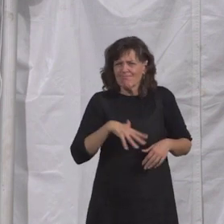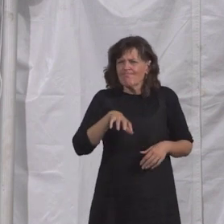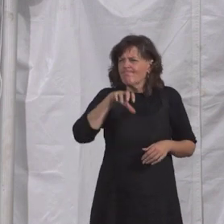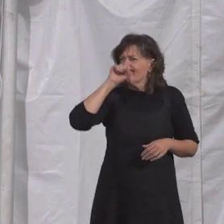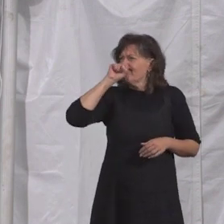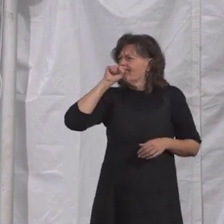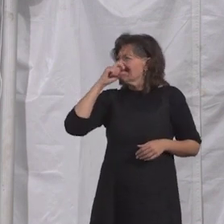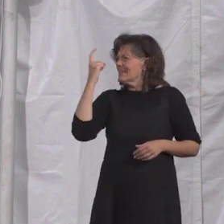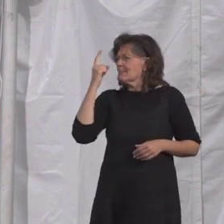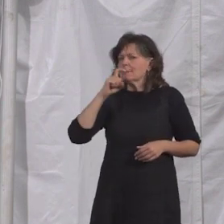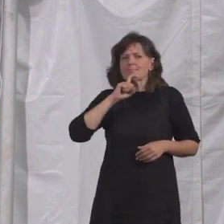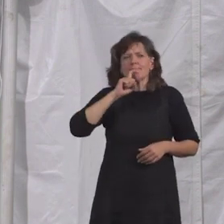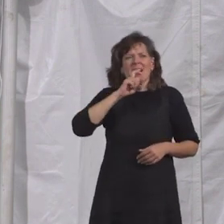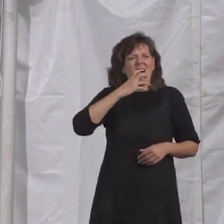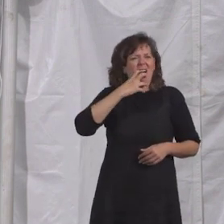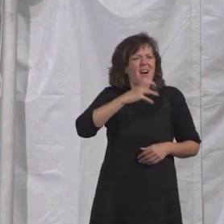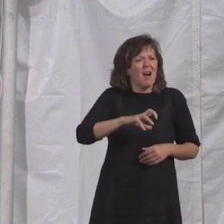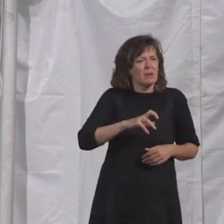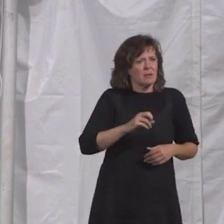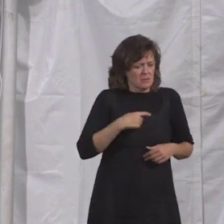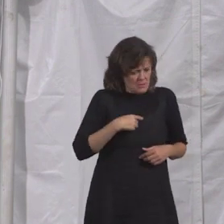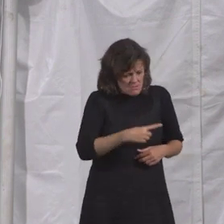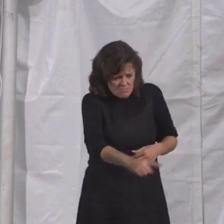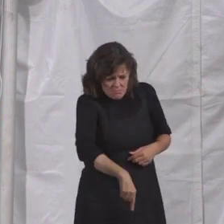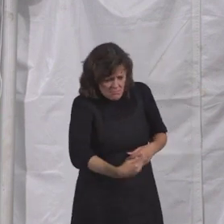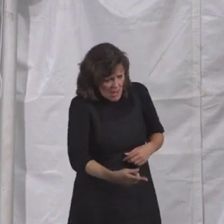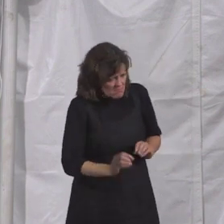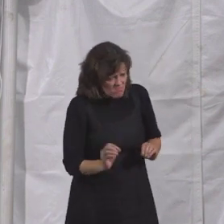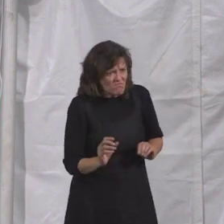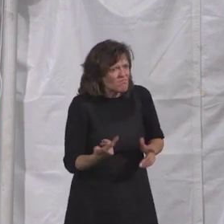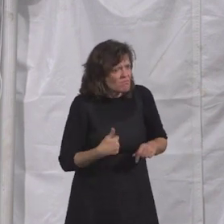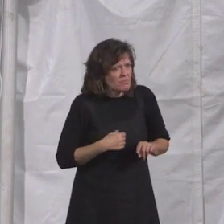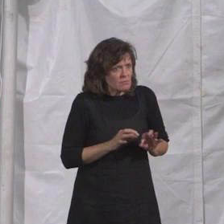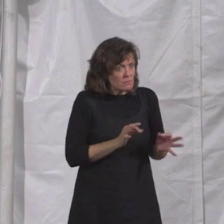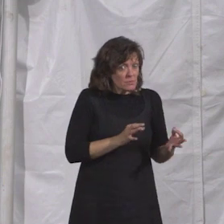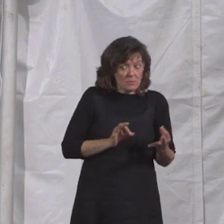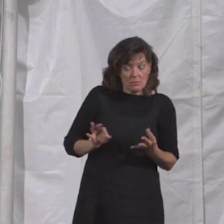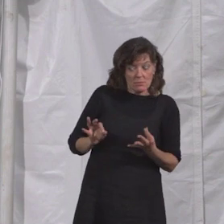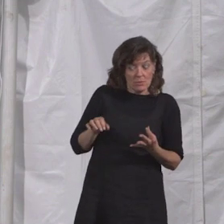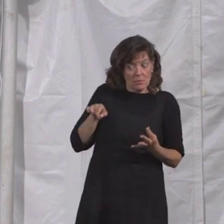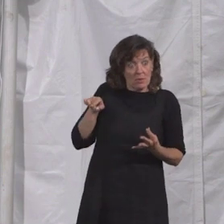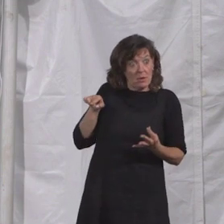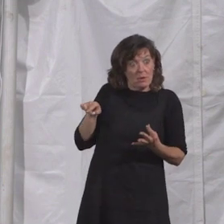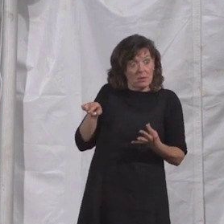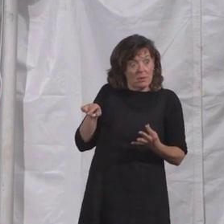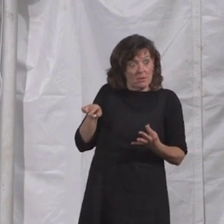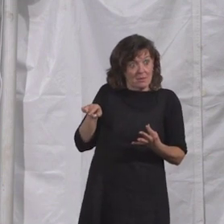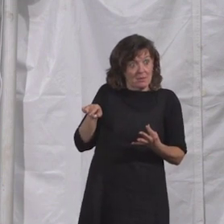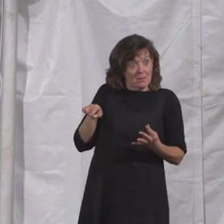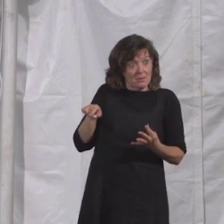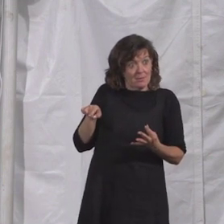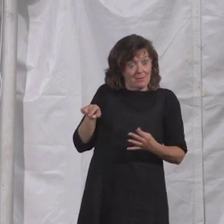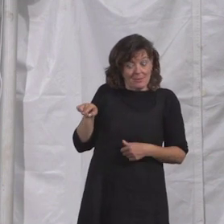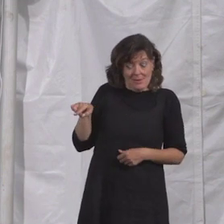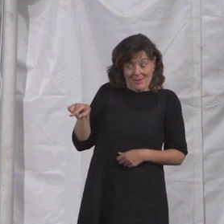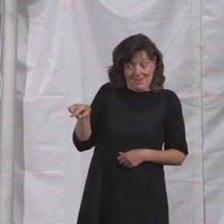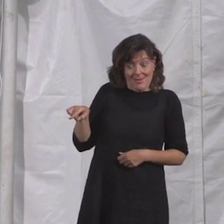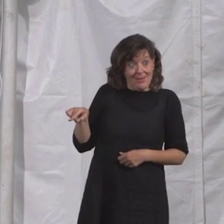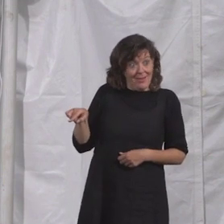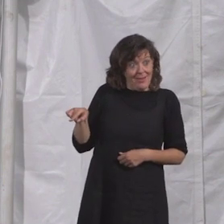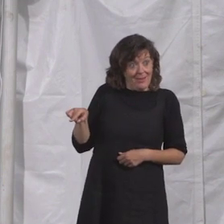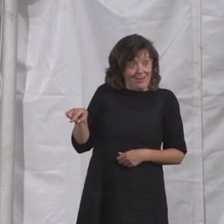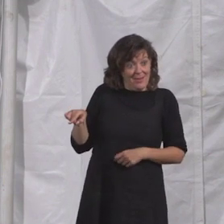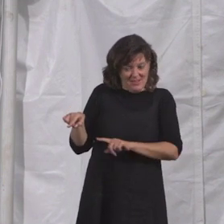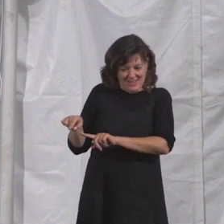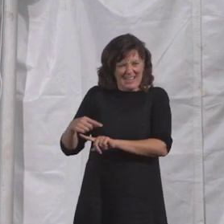hot metal. So I looked over at Elmore's bicycle, and Elmore's sprocket was glowing bright red. There were